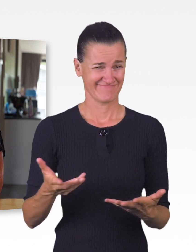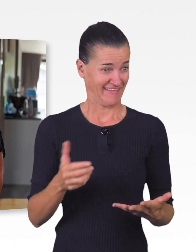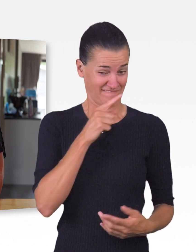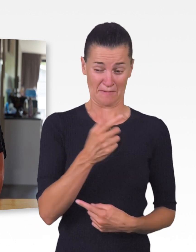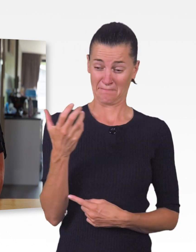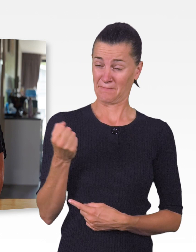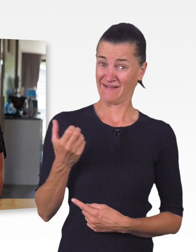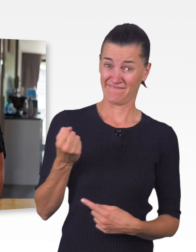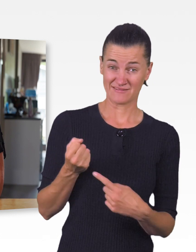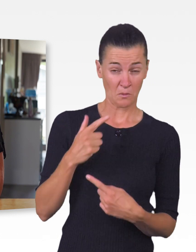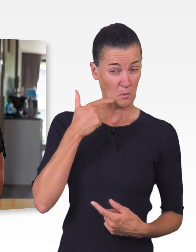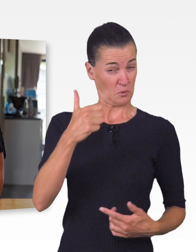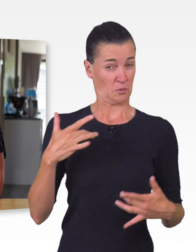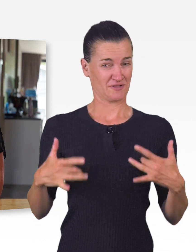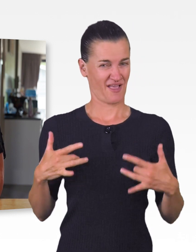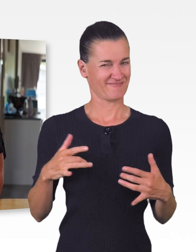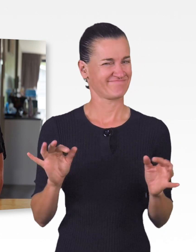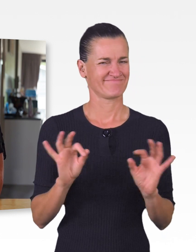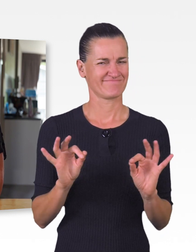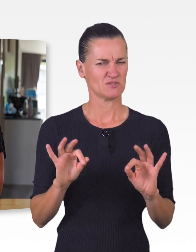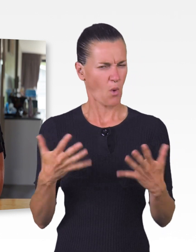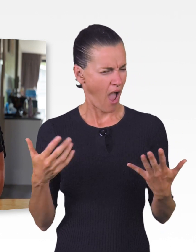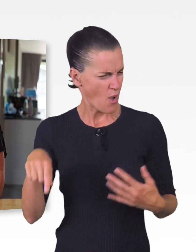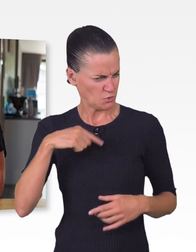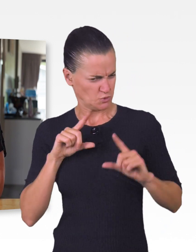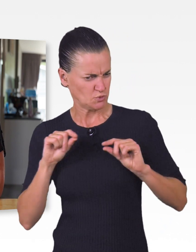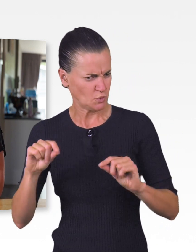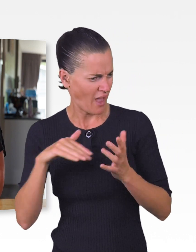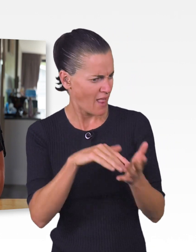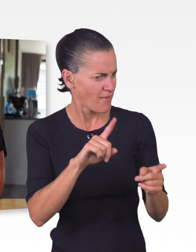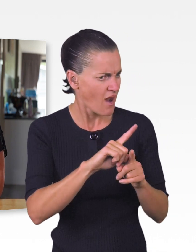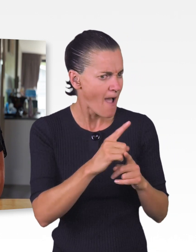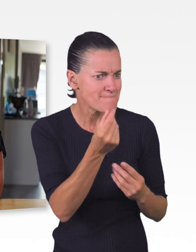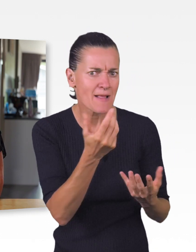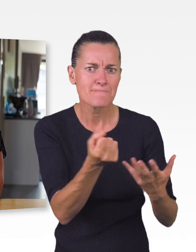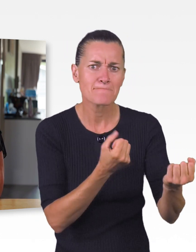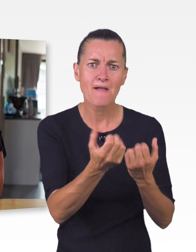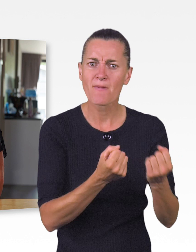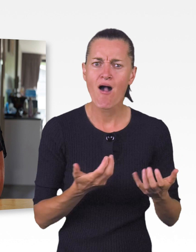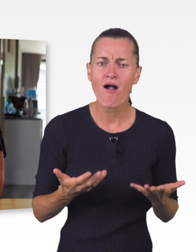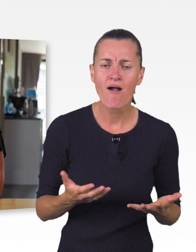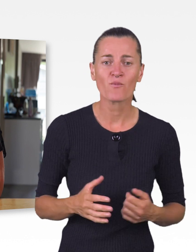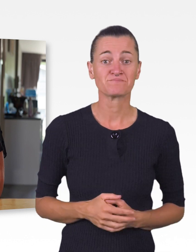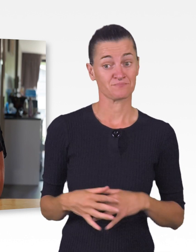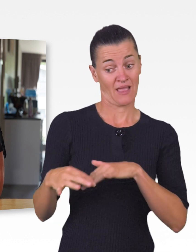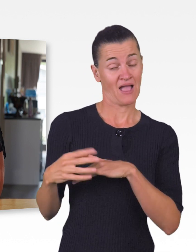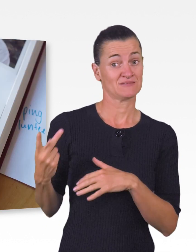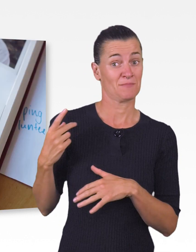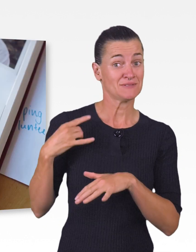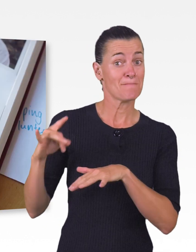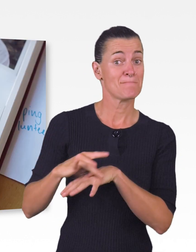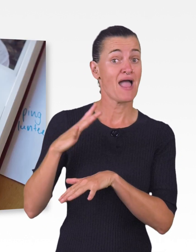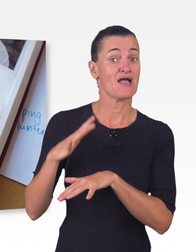on a benefit? You know, he's never ever really going to have a good life being on a benefit. So what can we do for him to generate some more